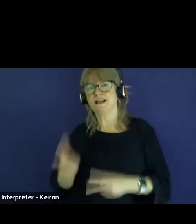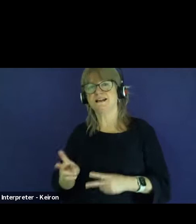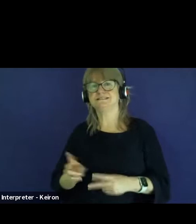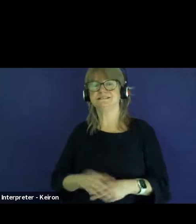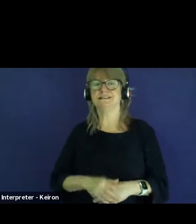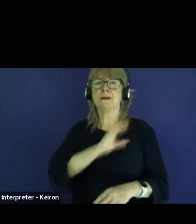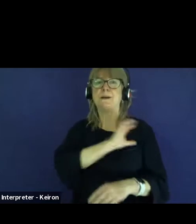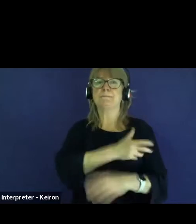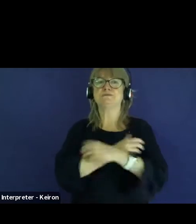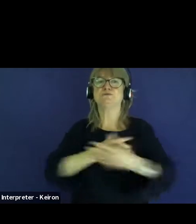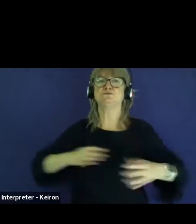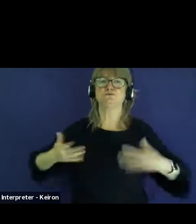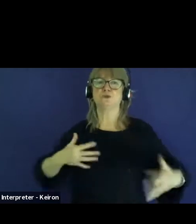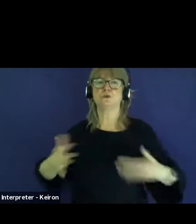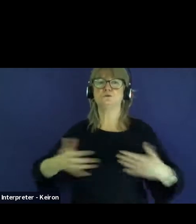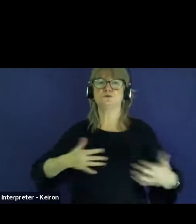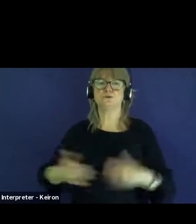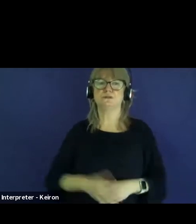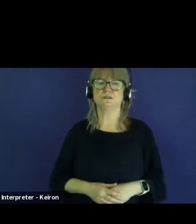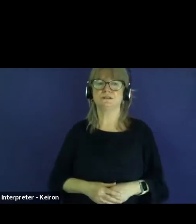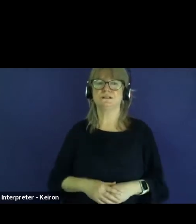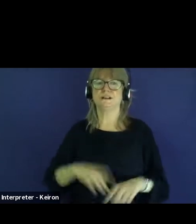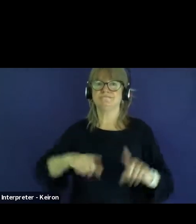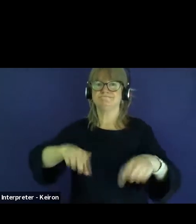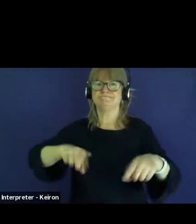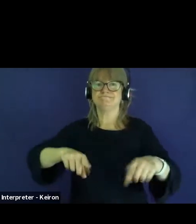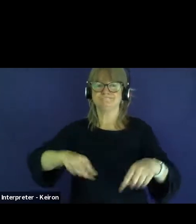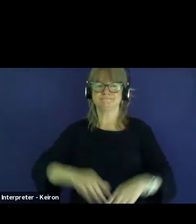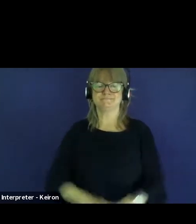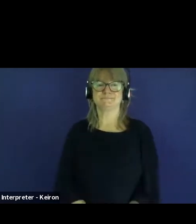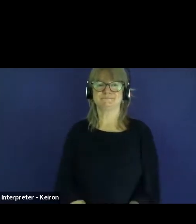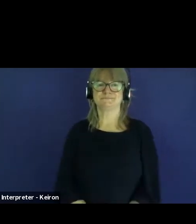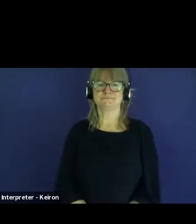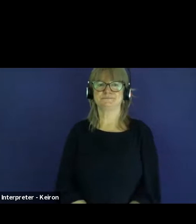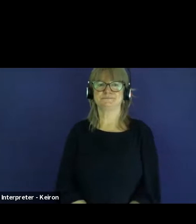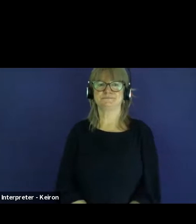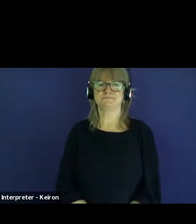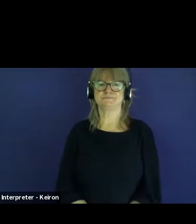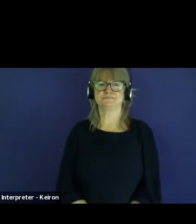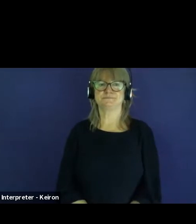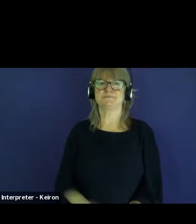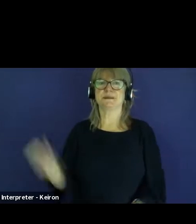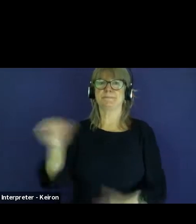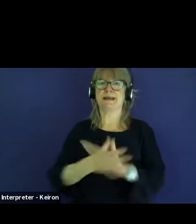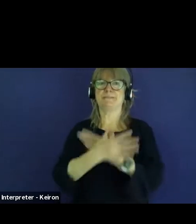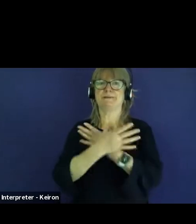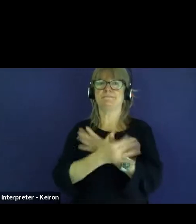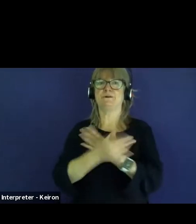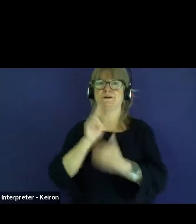those muscles loosen out. Let's shake those legs out. And we're going to sit back into the butterfly stretch once